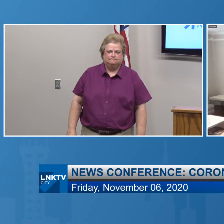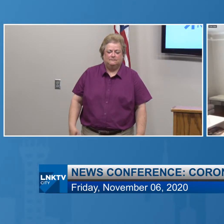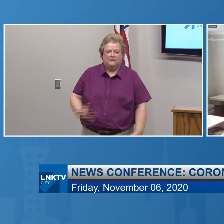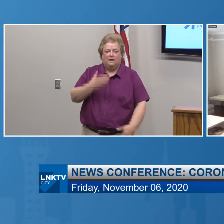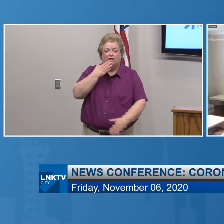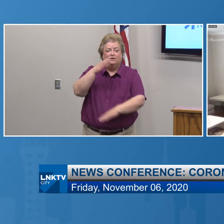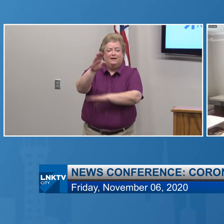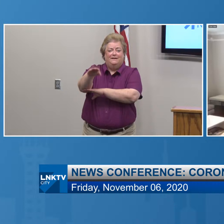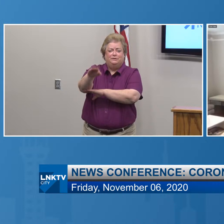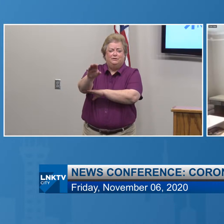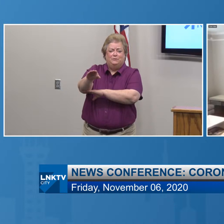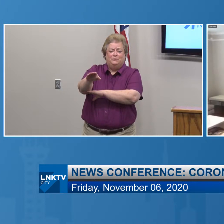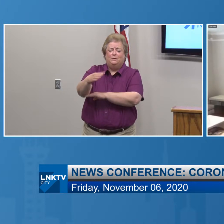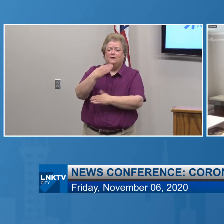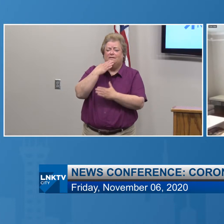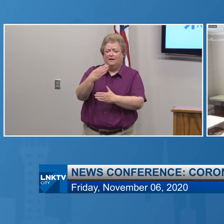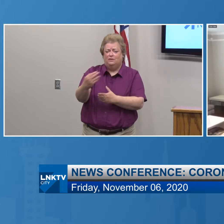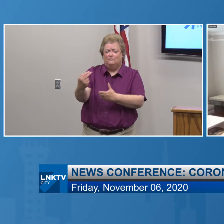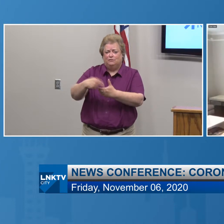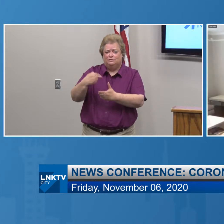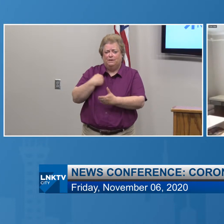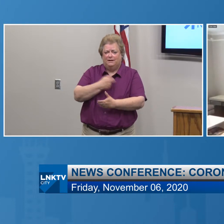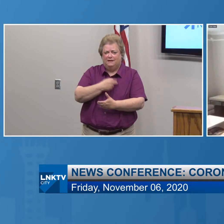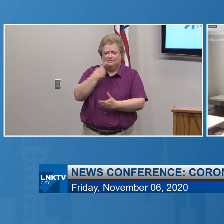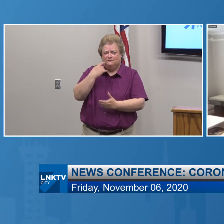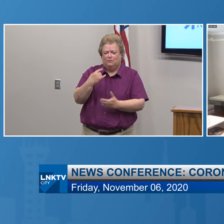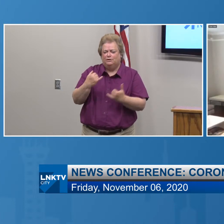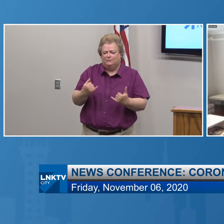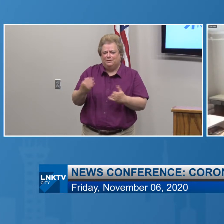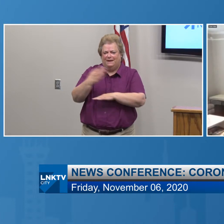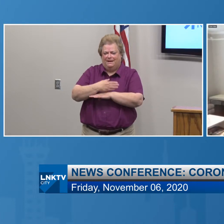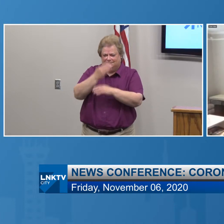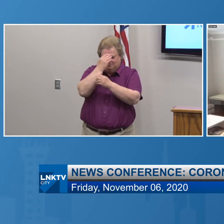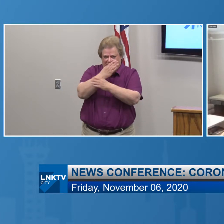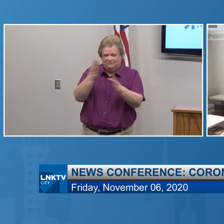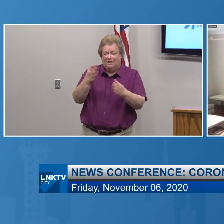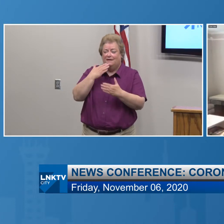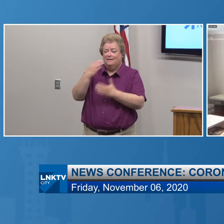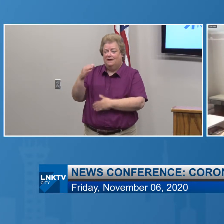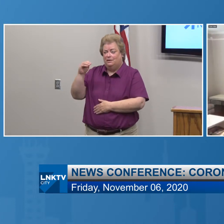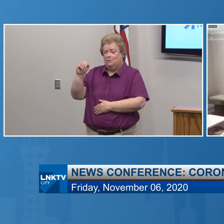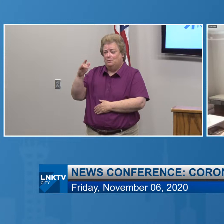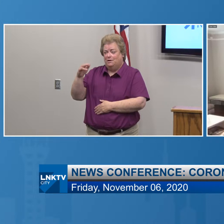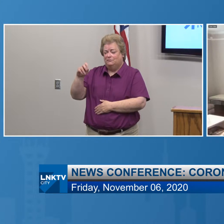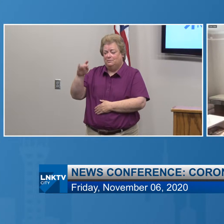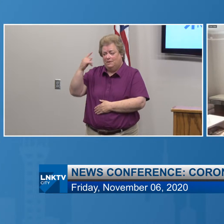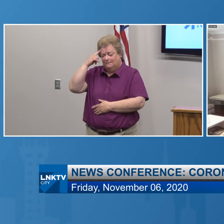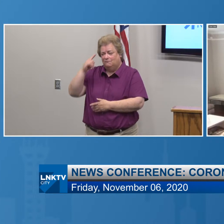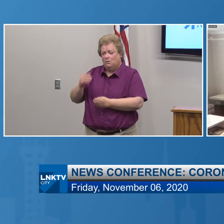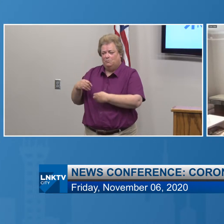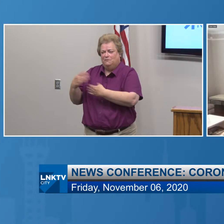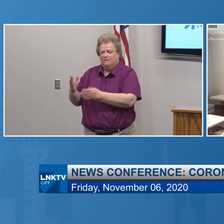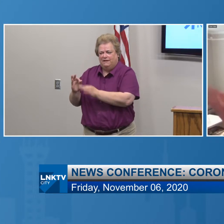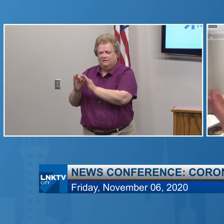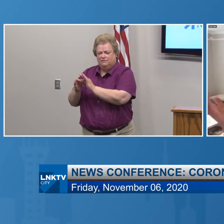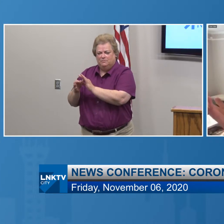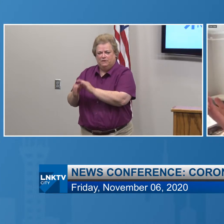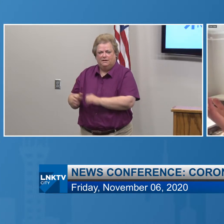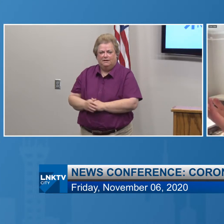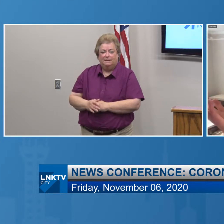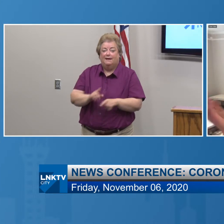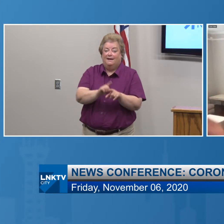Good afternoon, and thank you for joining us for this community briefing. And thank you, Margie Prop, for providing interpretation today. As